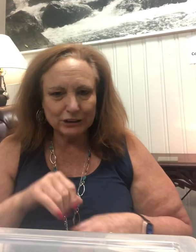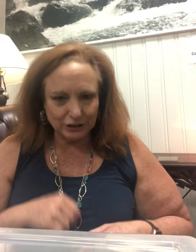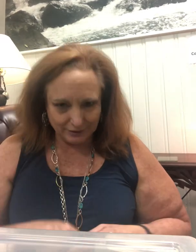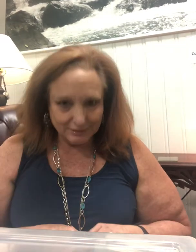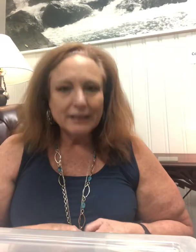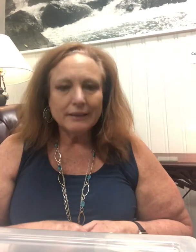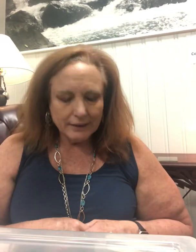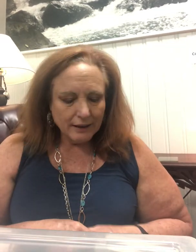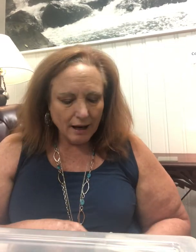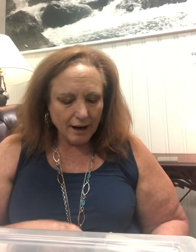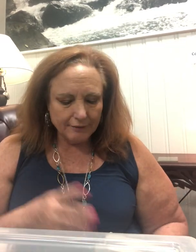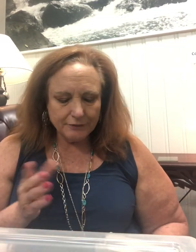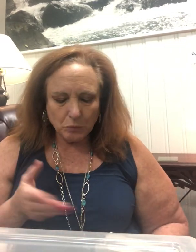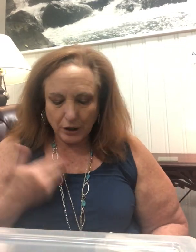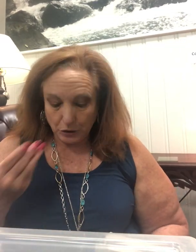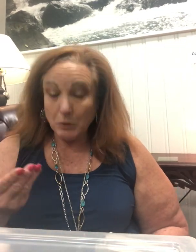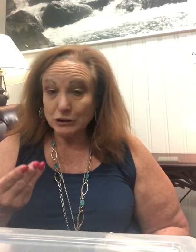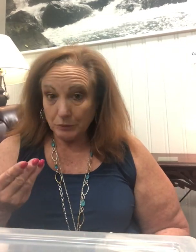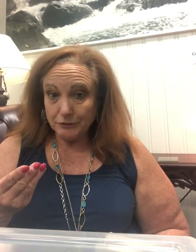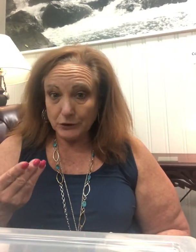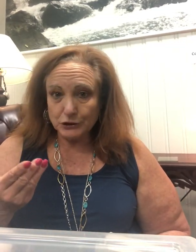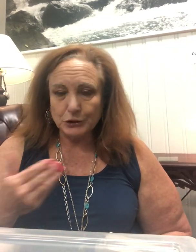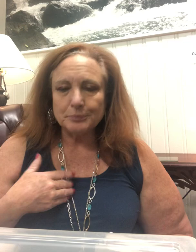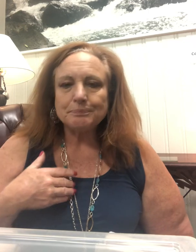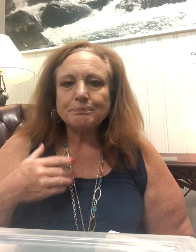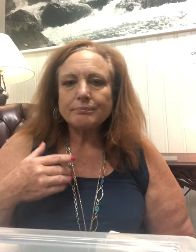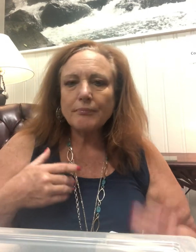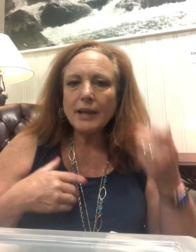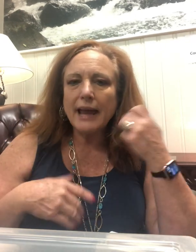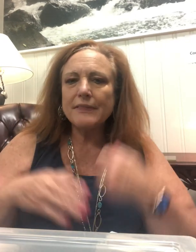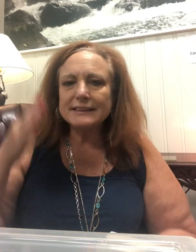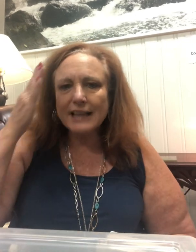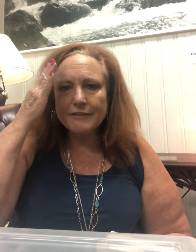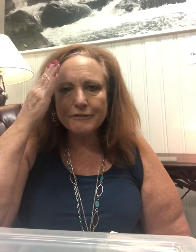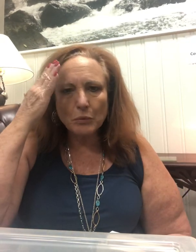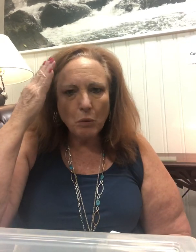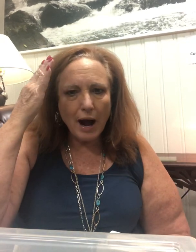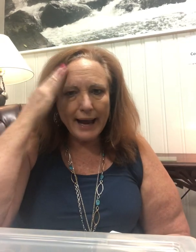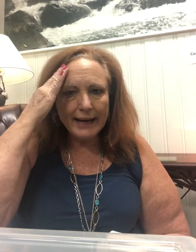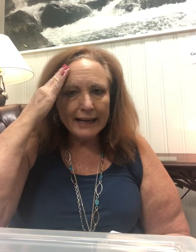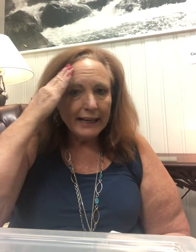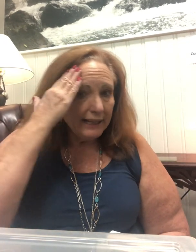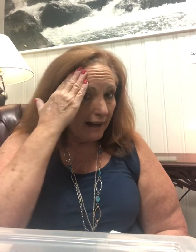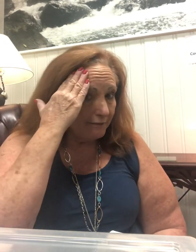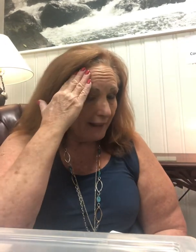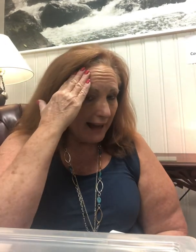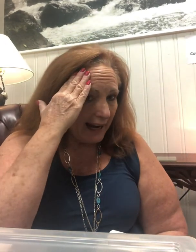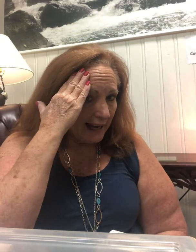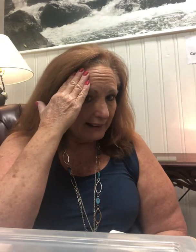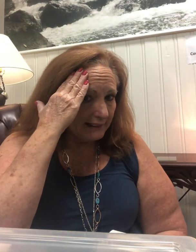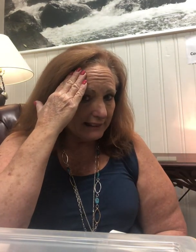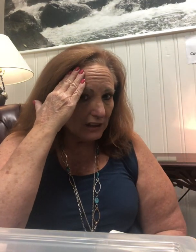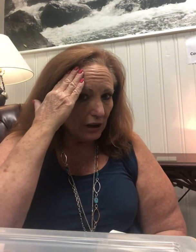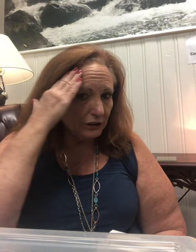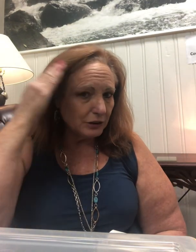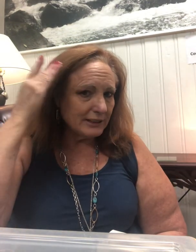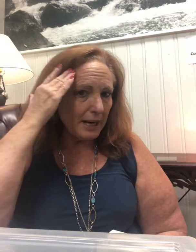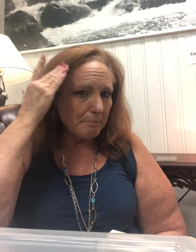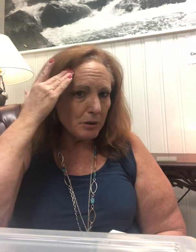direction of what you want to refer to. And the sign for Y, a flat hand is on your temple